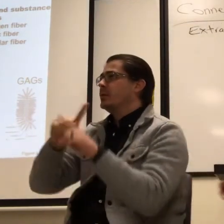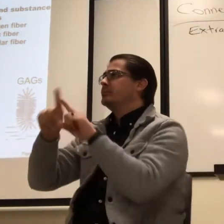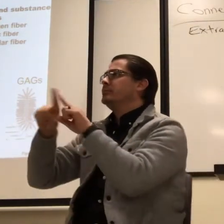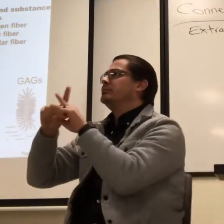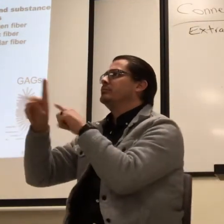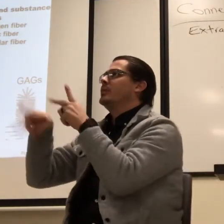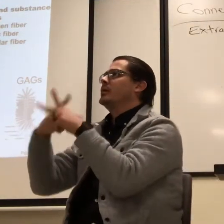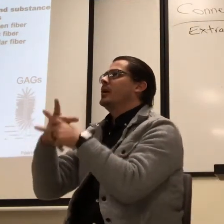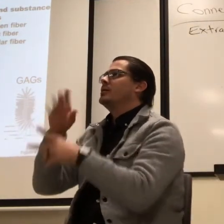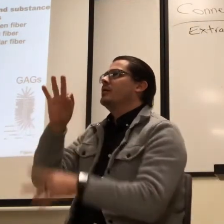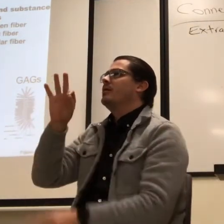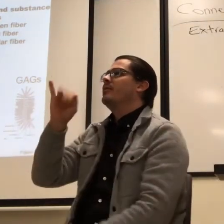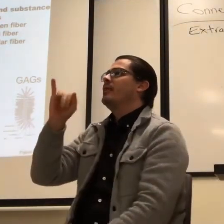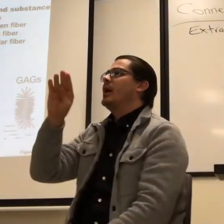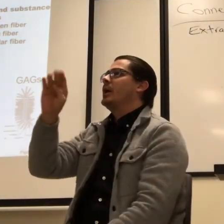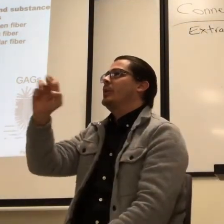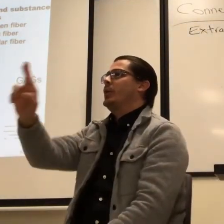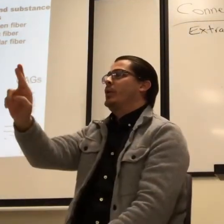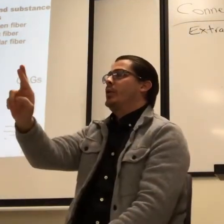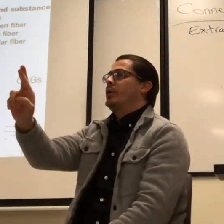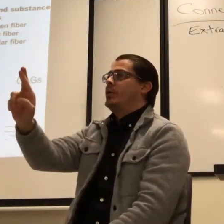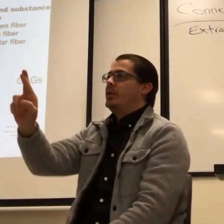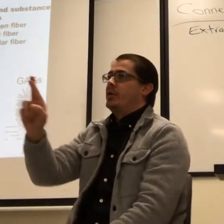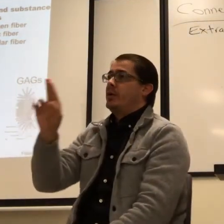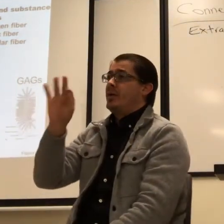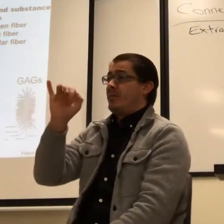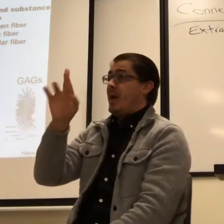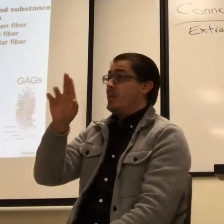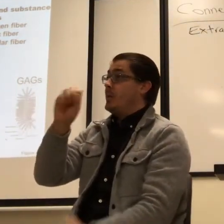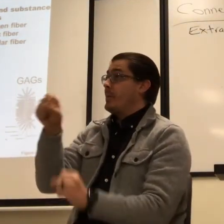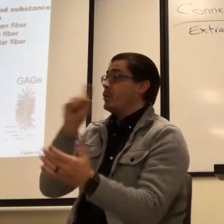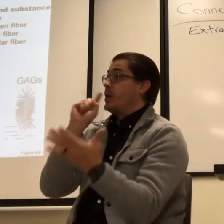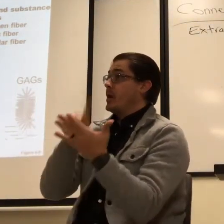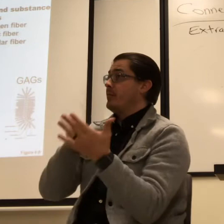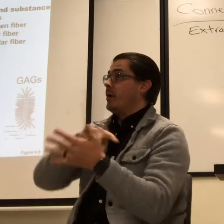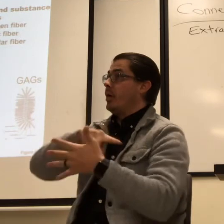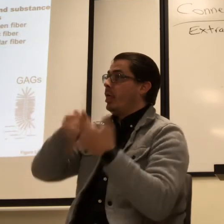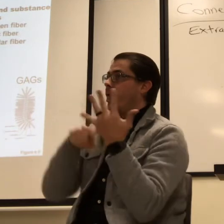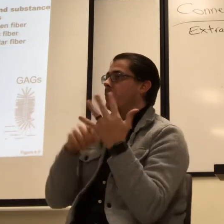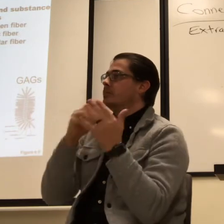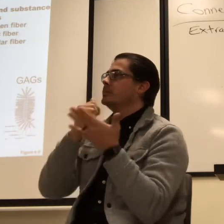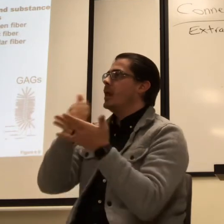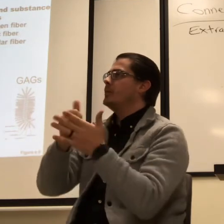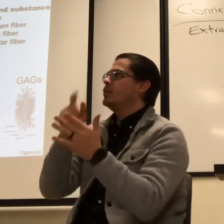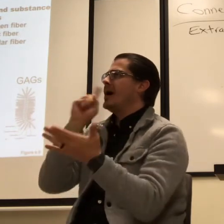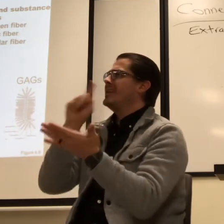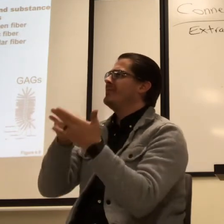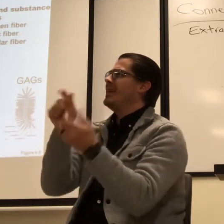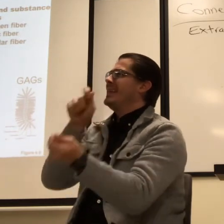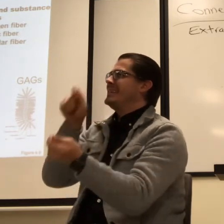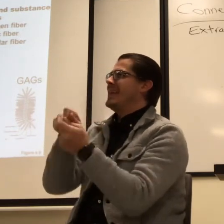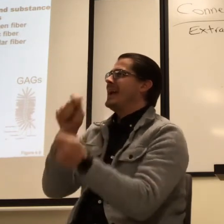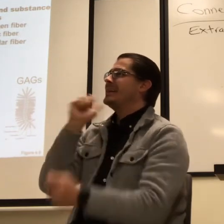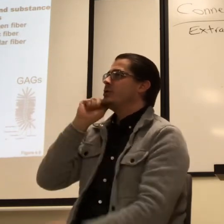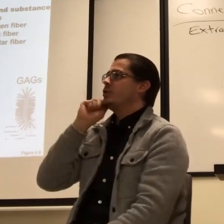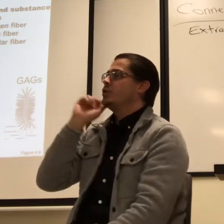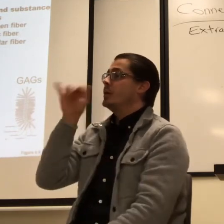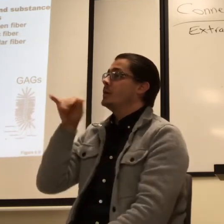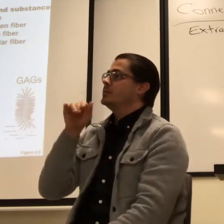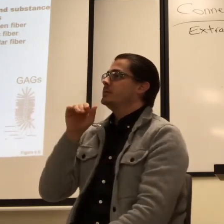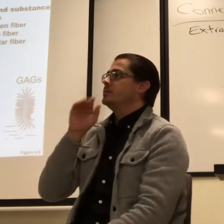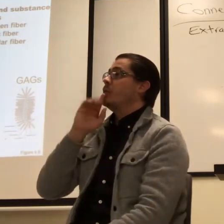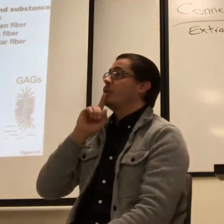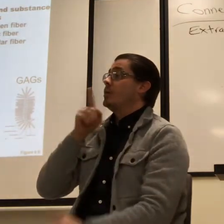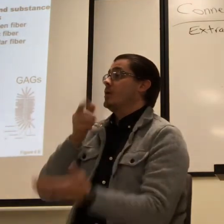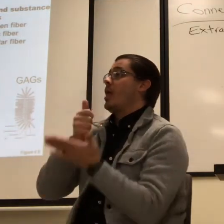fibers. Fibers, and being able to identify them will help you identify the tissue. That's really your clue, in my opinion. You